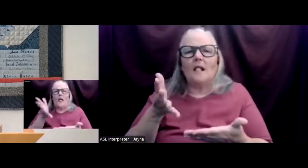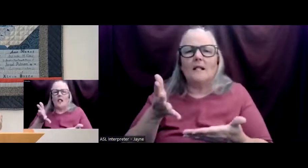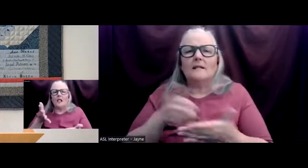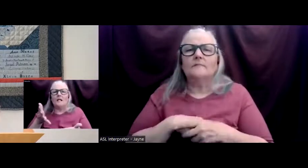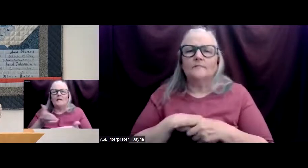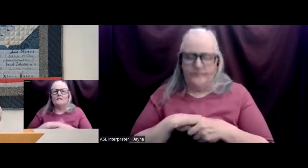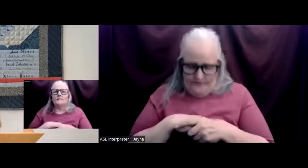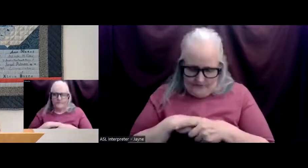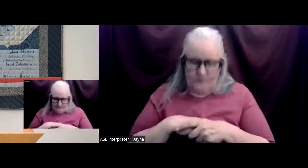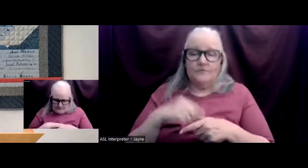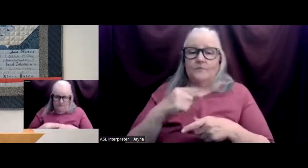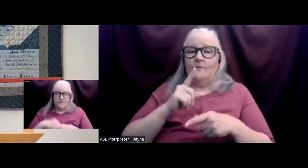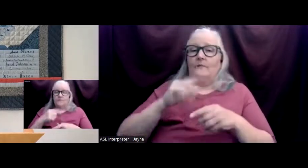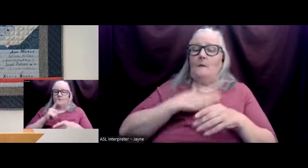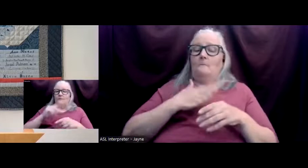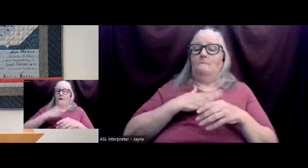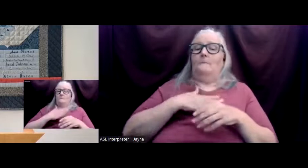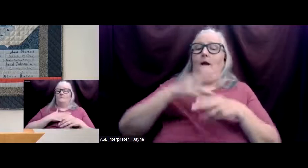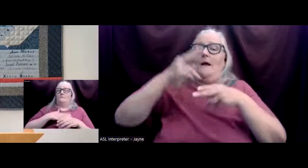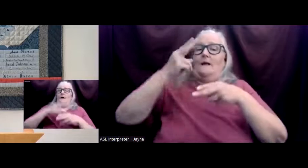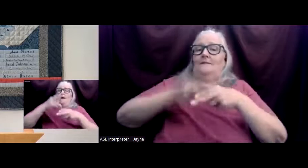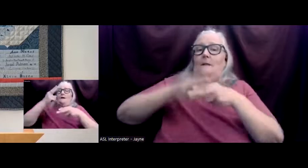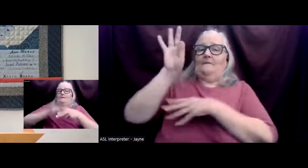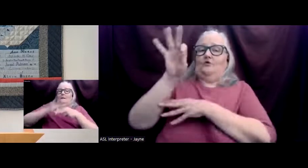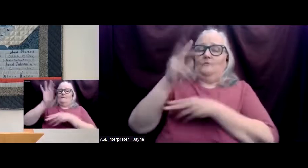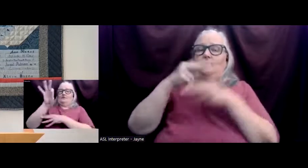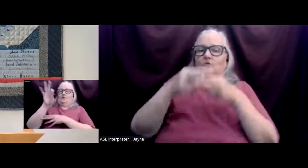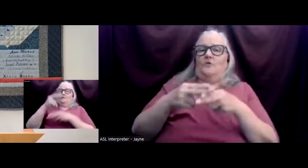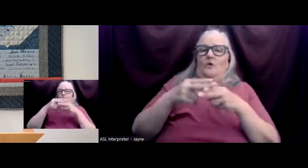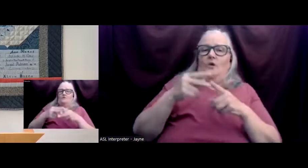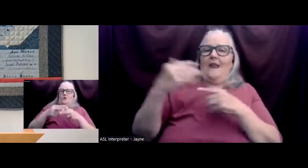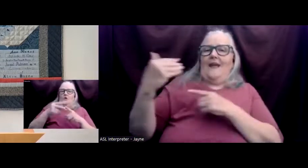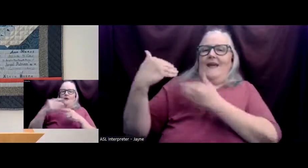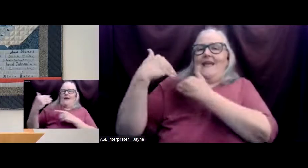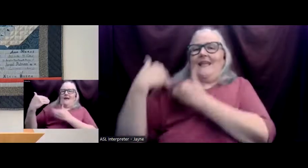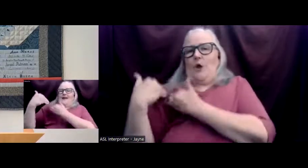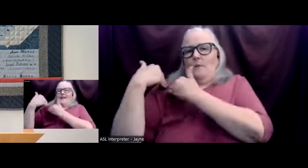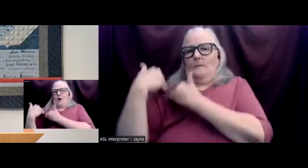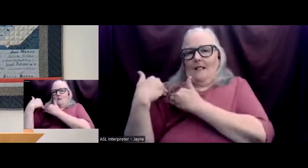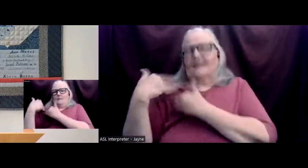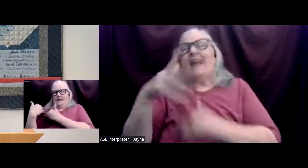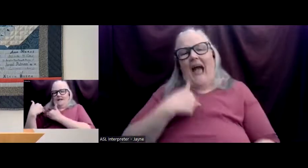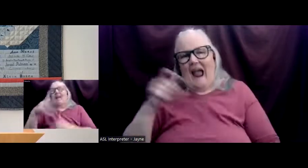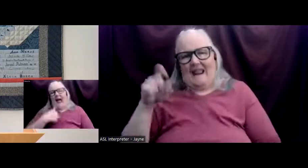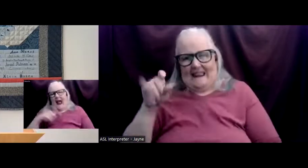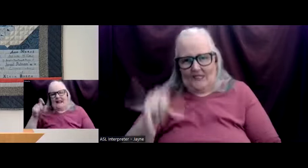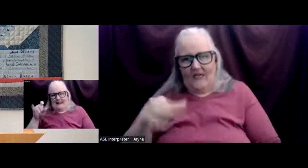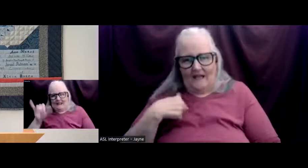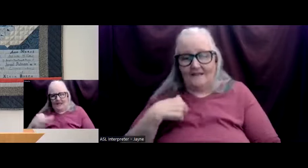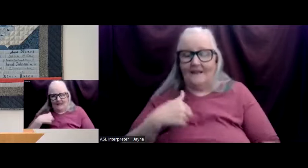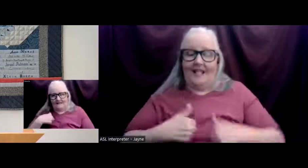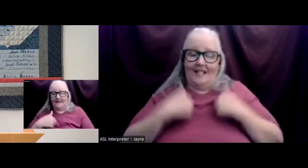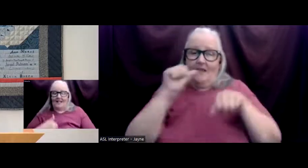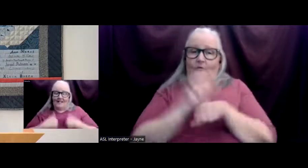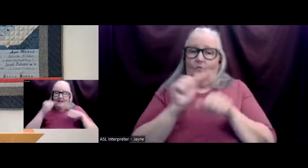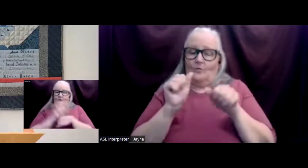I mentioned accountability in my sermon title because personally, that is part of what I need. Just like living with Paul helps